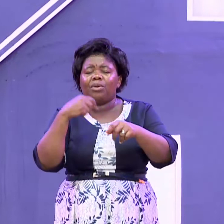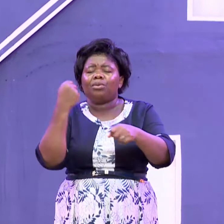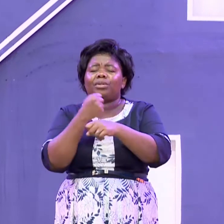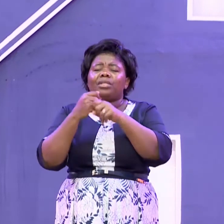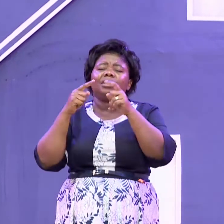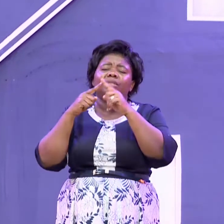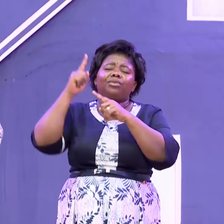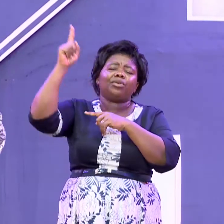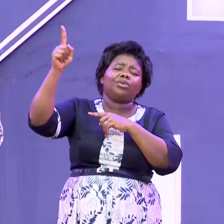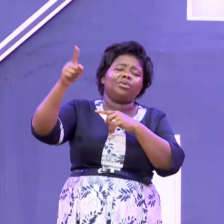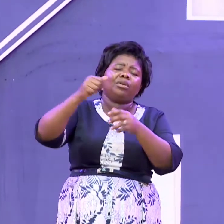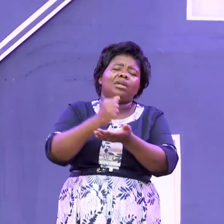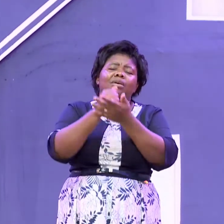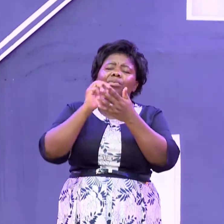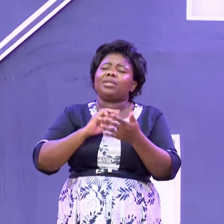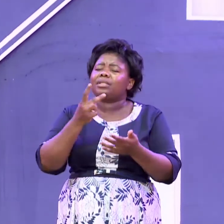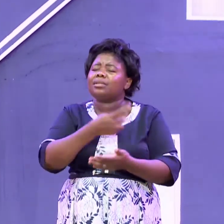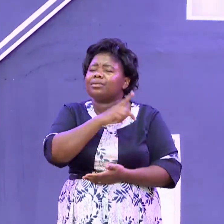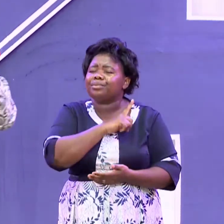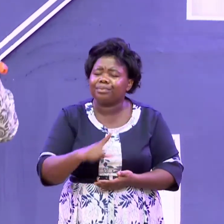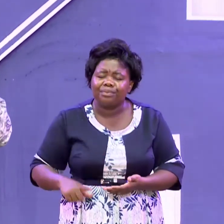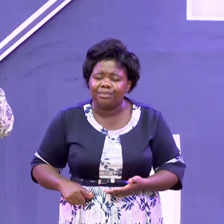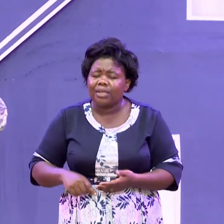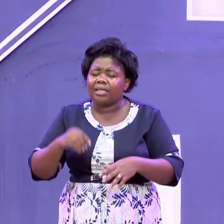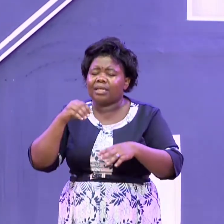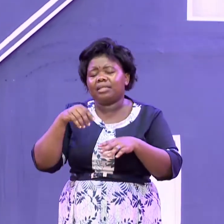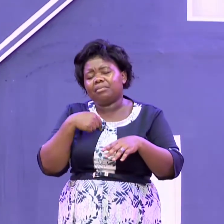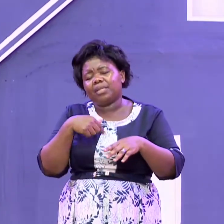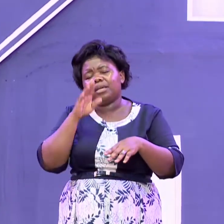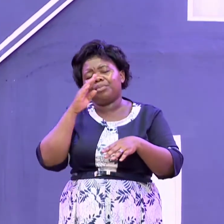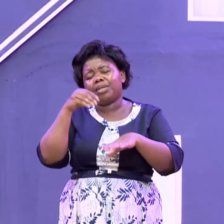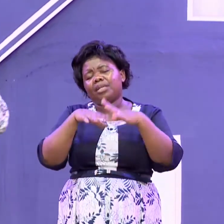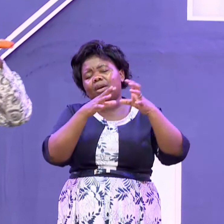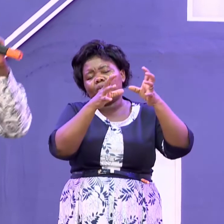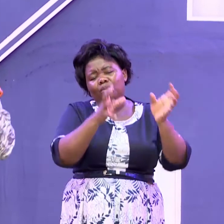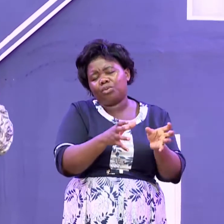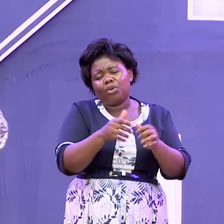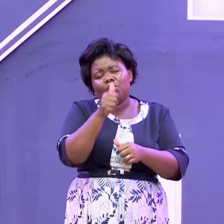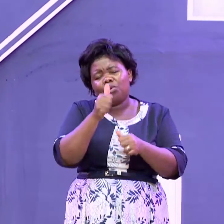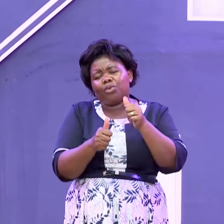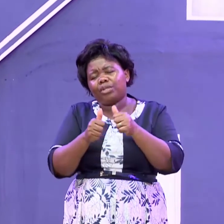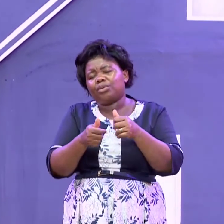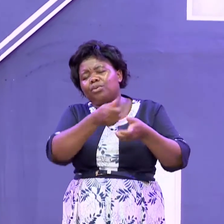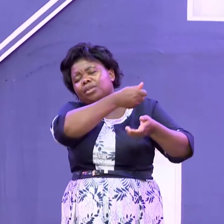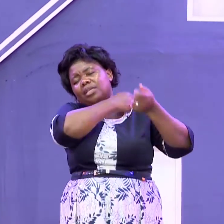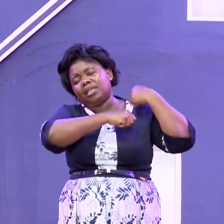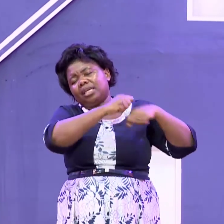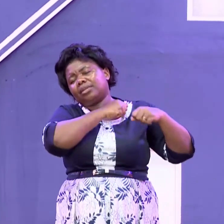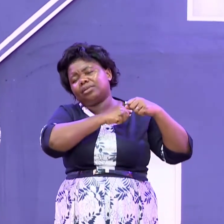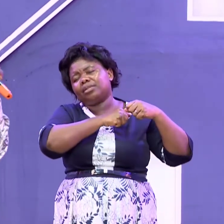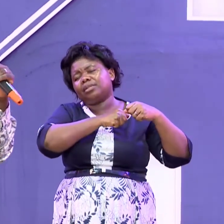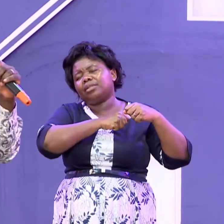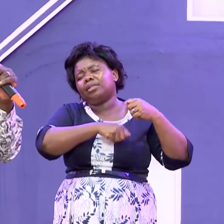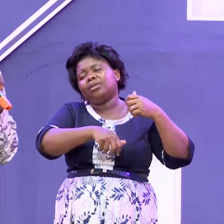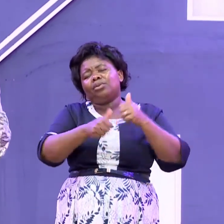me. Lord, help us that we may be in the group to inherit, O God, to